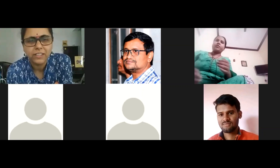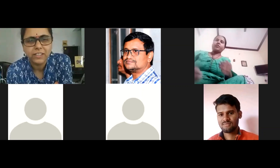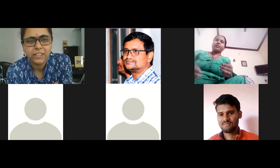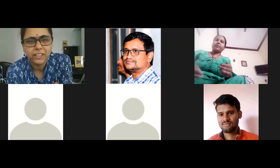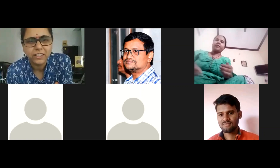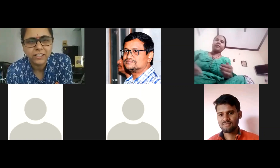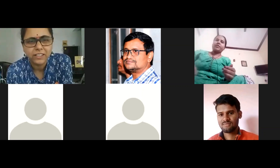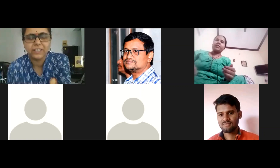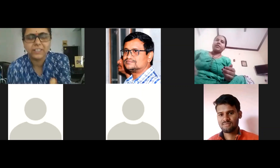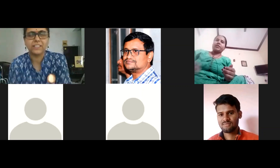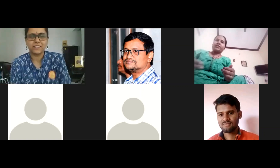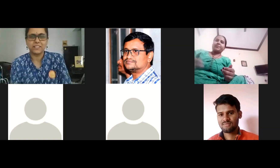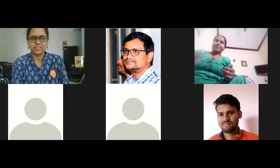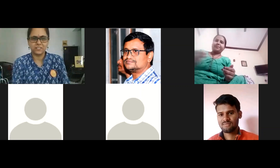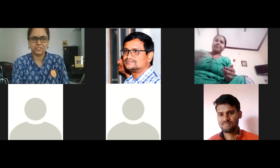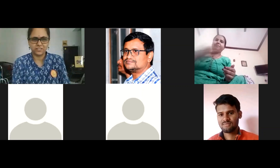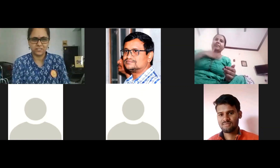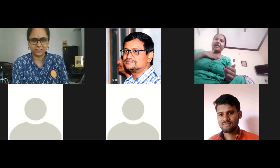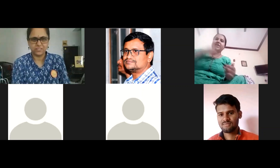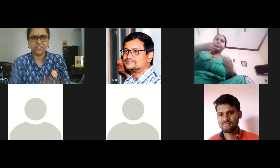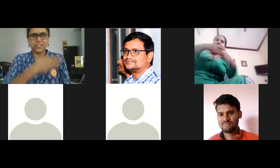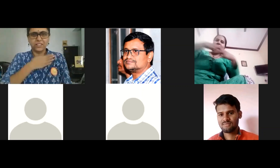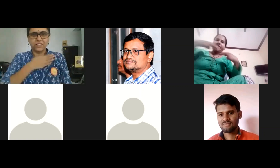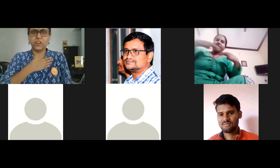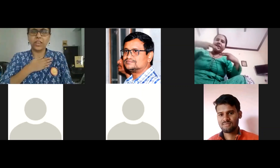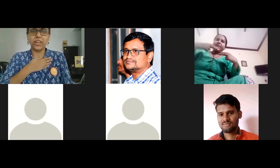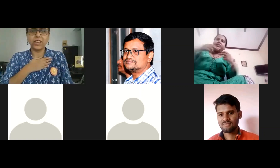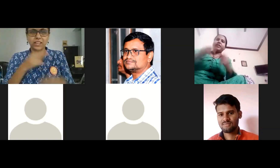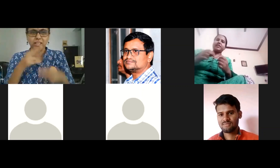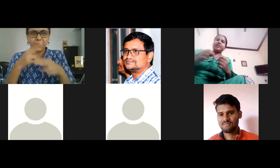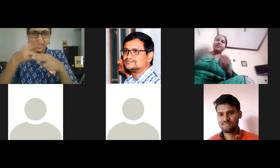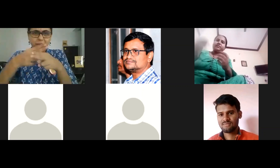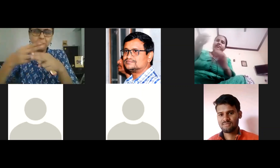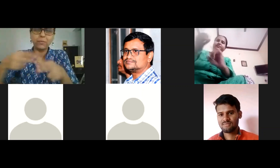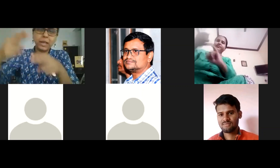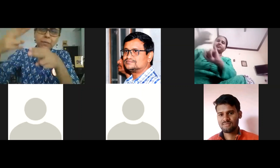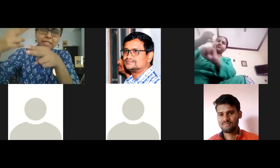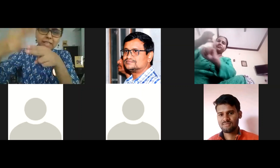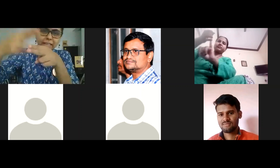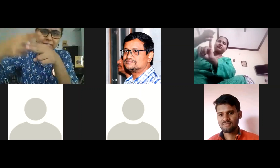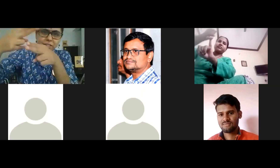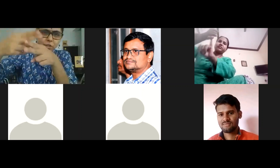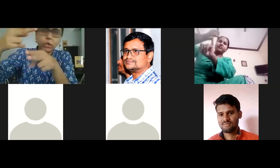ma'am. My name is. Name like this. Two names.